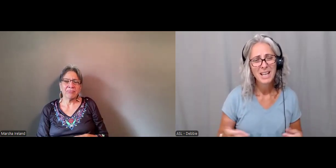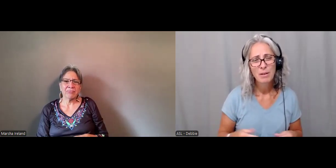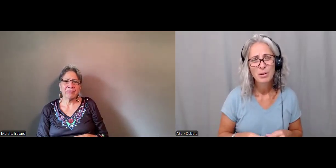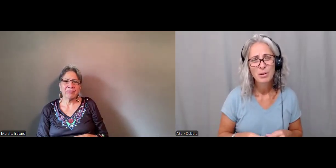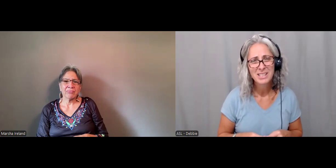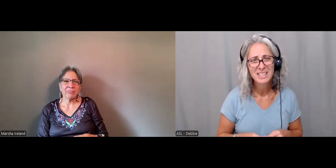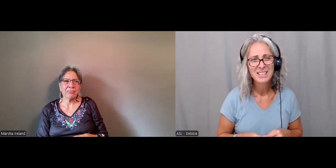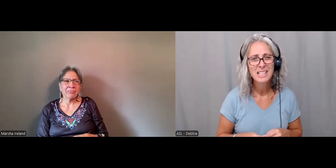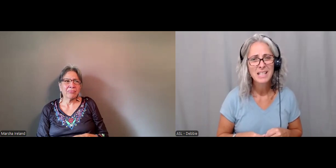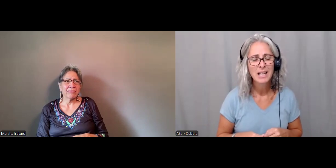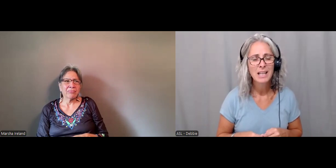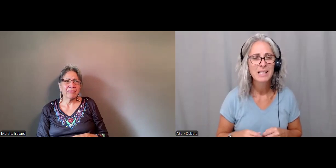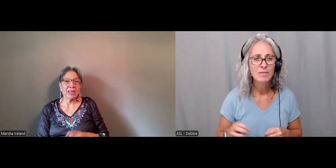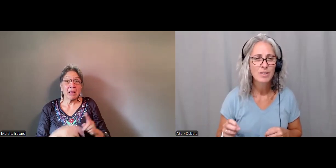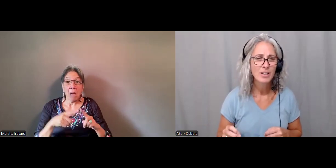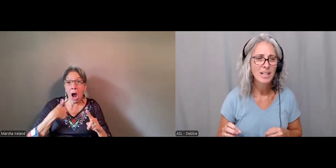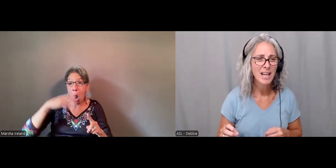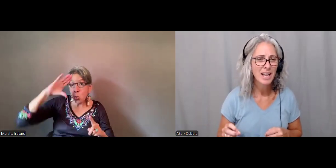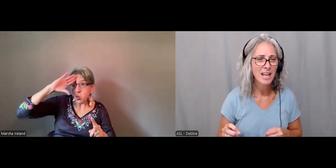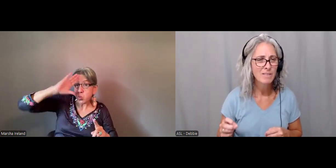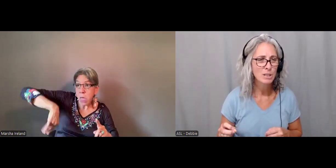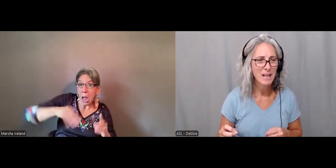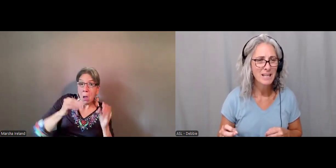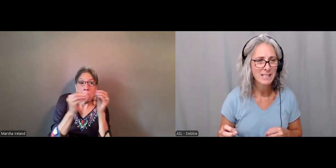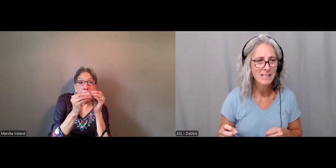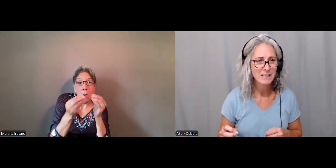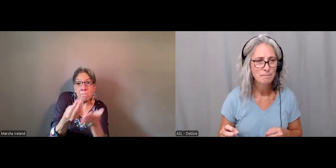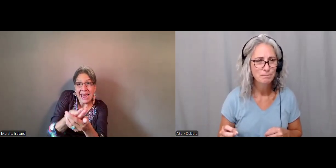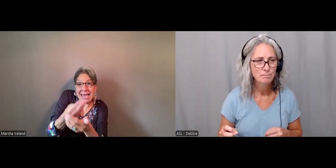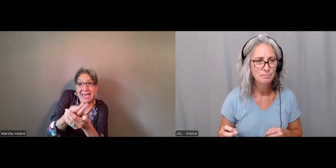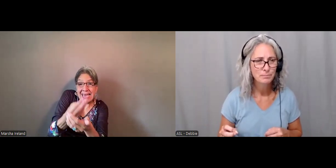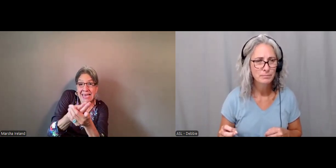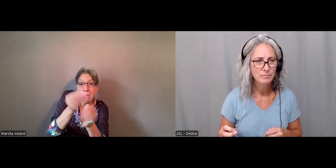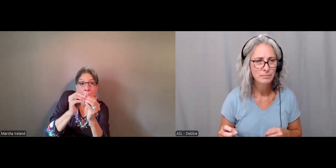But yet we're still stuck in this very negative space.